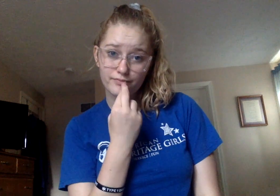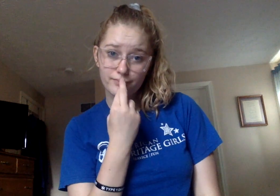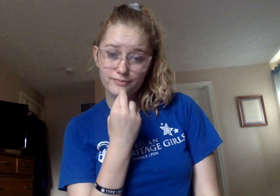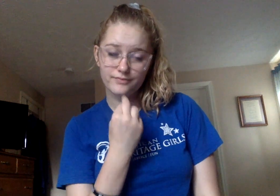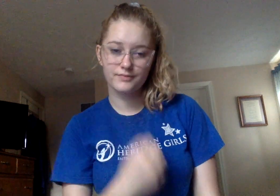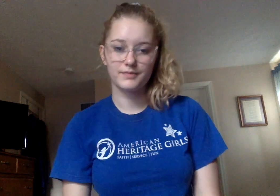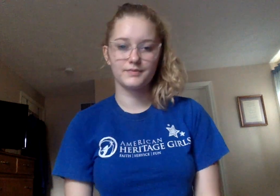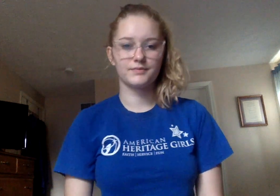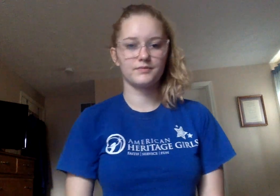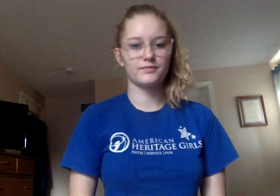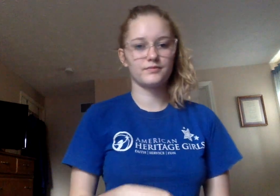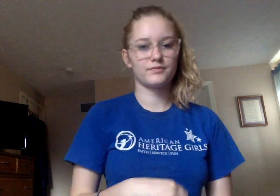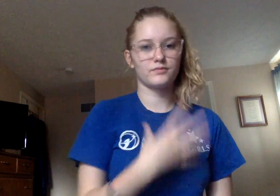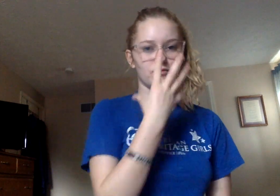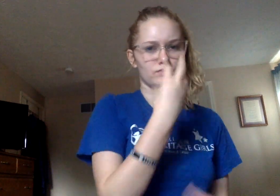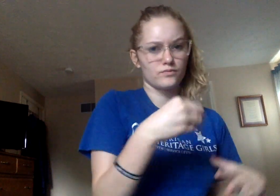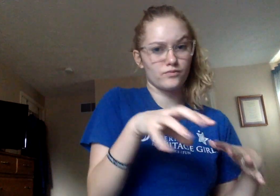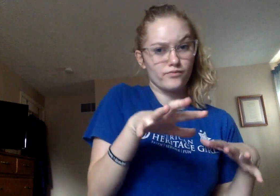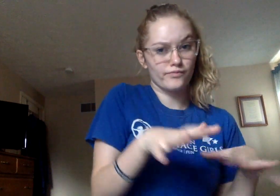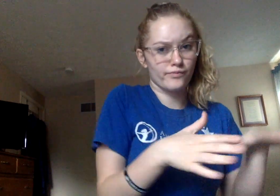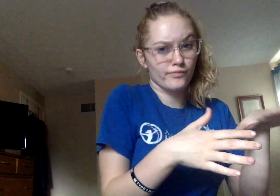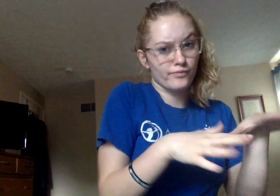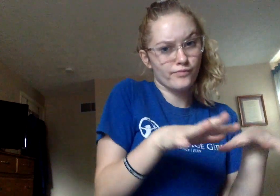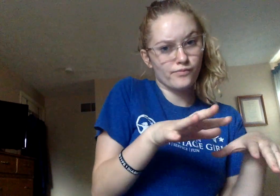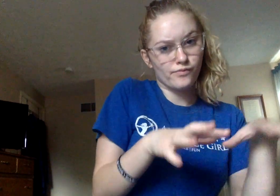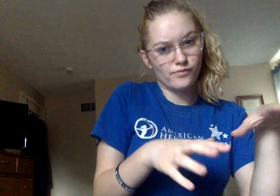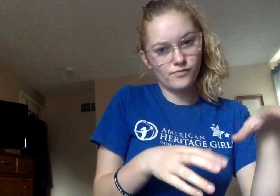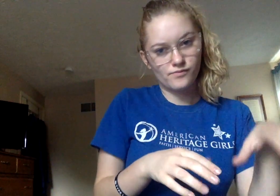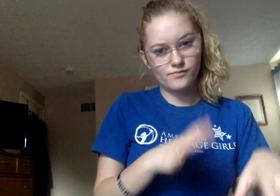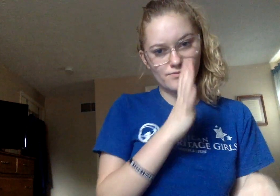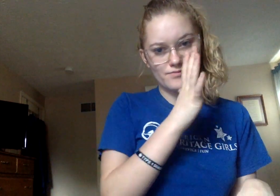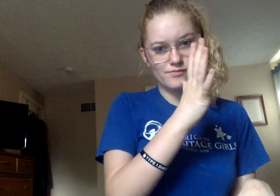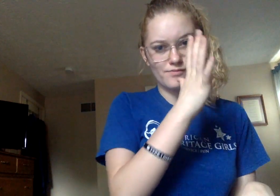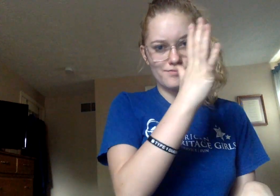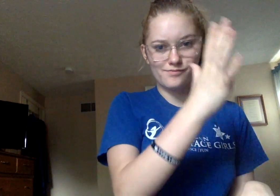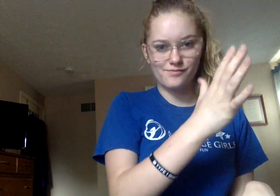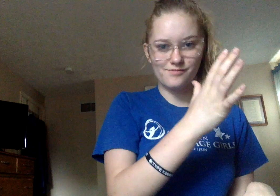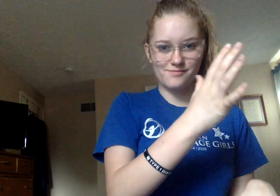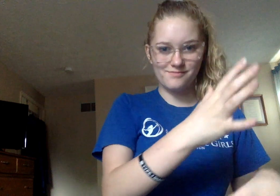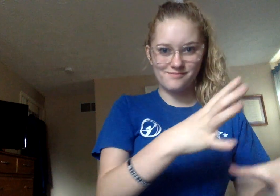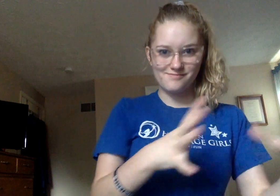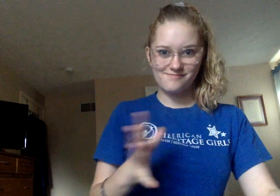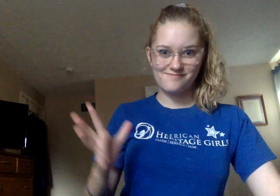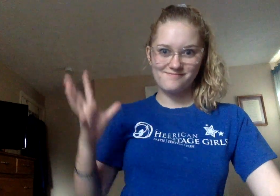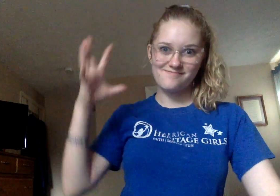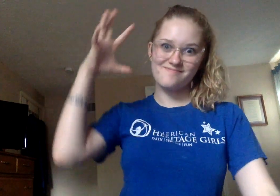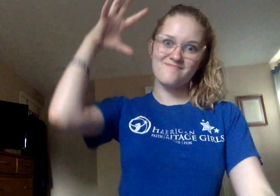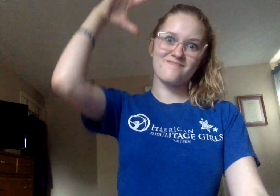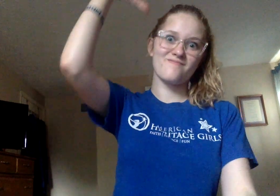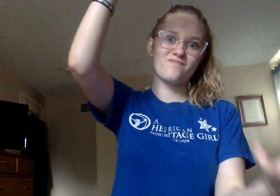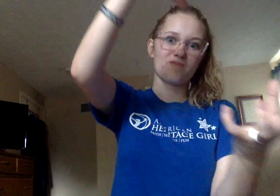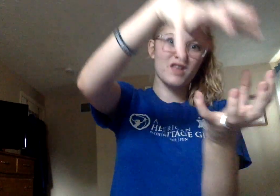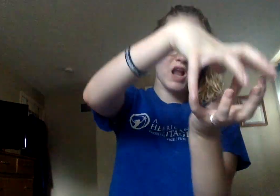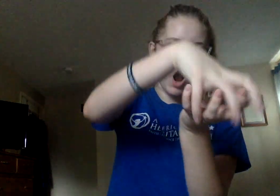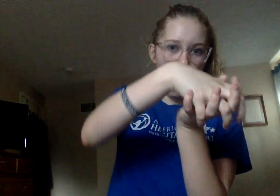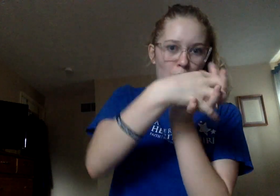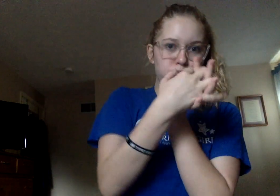wolf walked into the cottage, and before the grandmother had a chance to call for help, that wicked creature opened his huge jaws